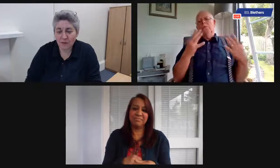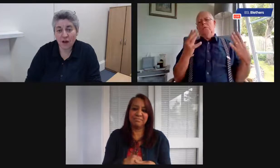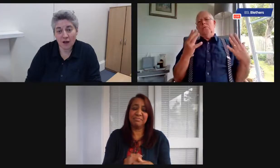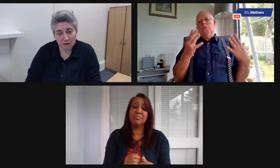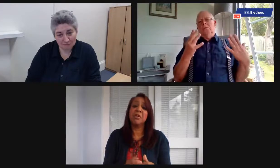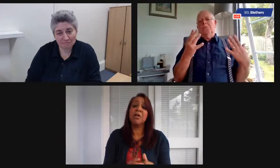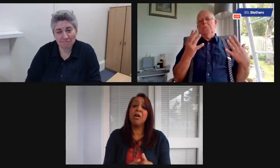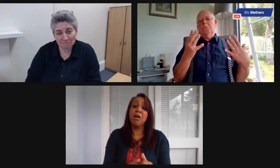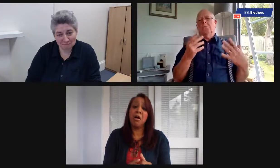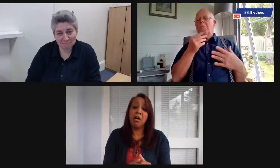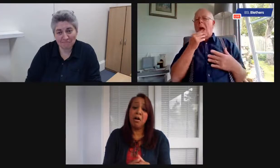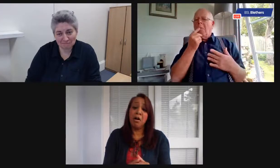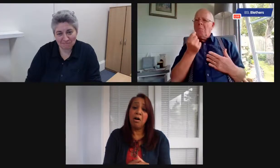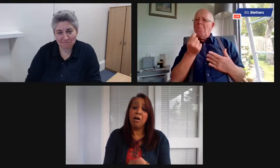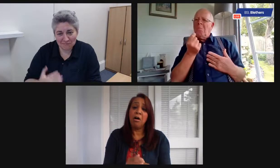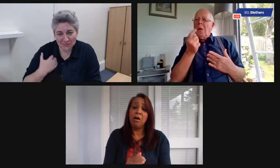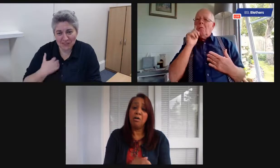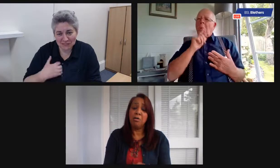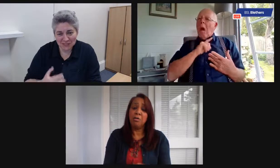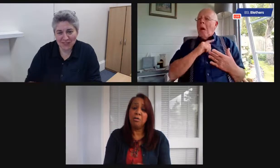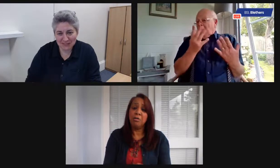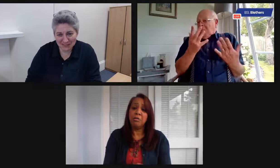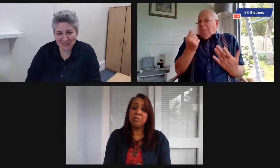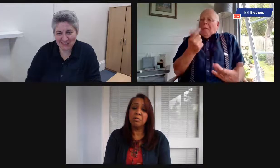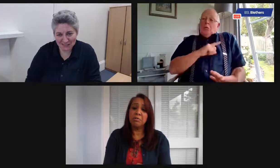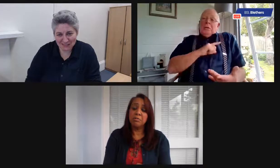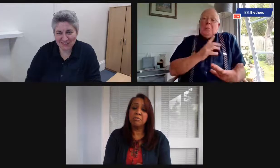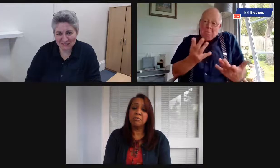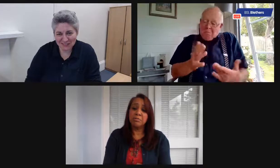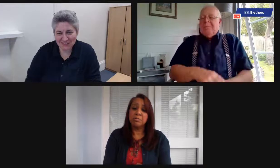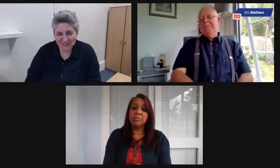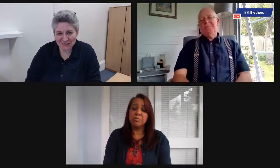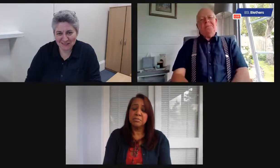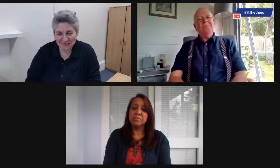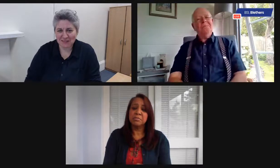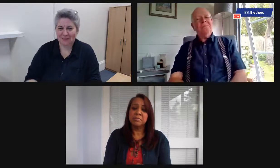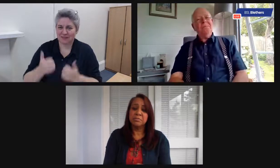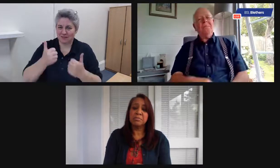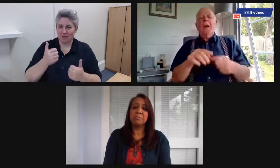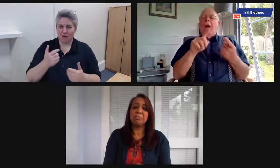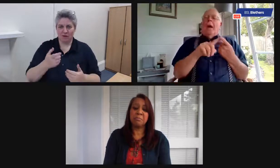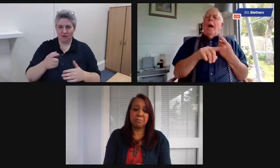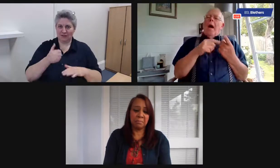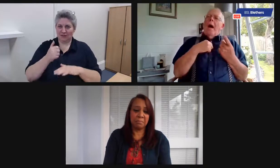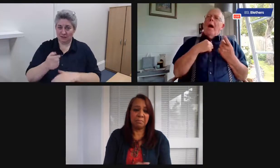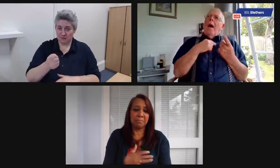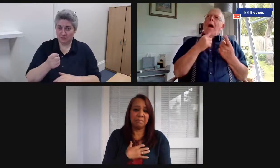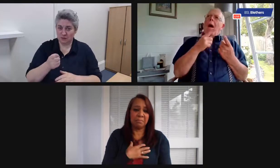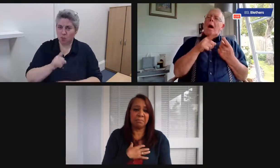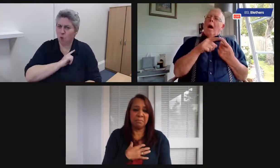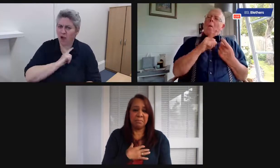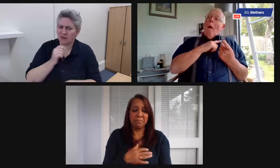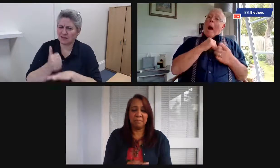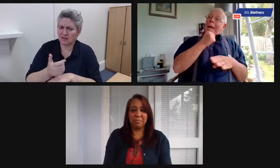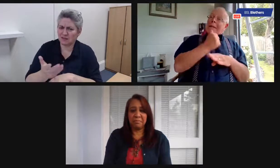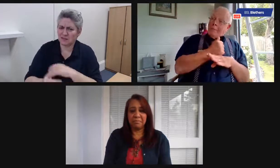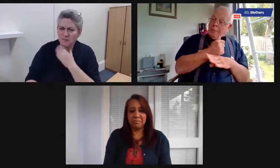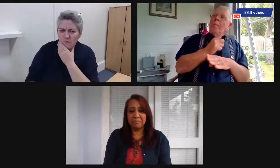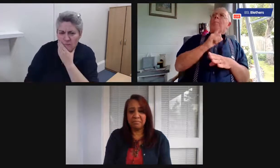But there's I'd say it's a majority women membership, very few Really? men. I don't know why that is, but I'd like to